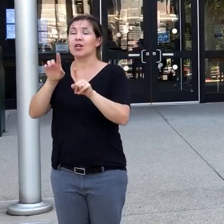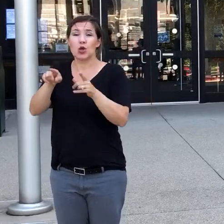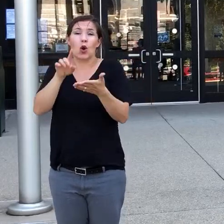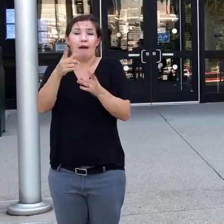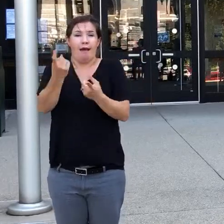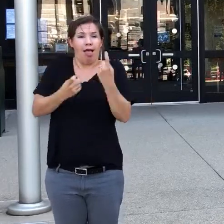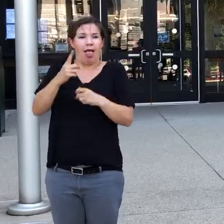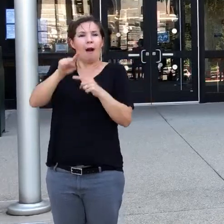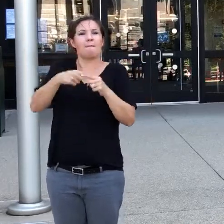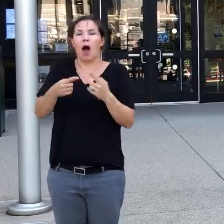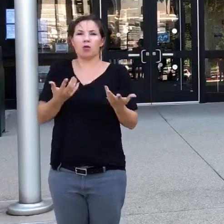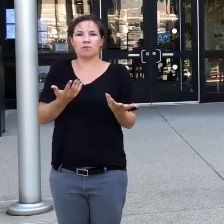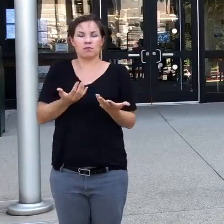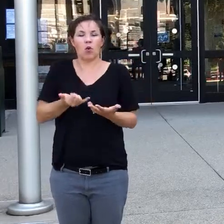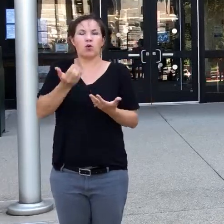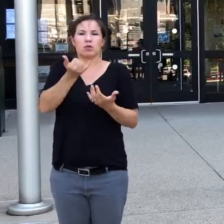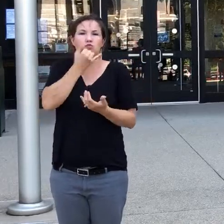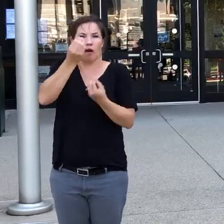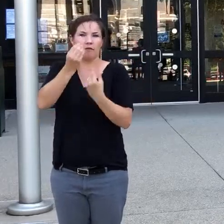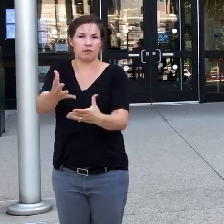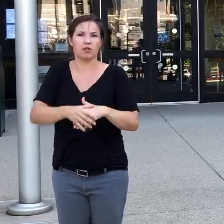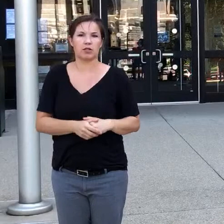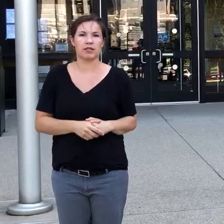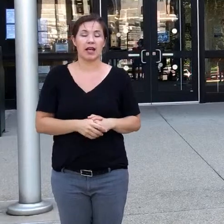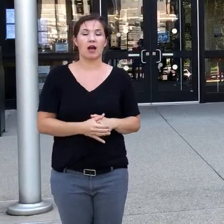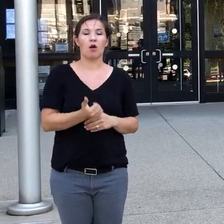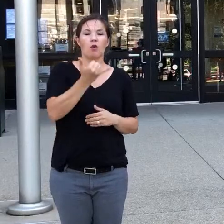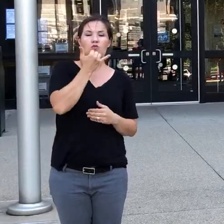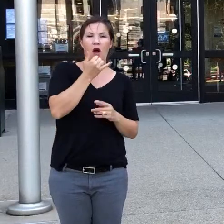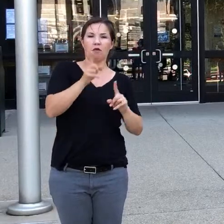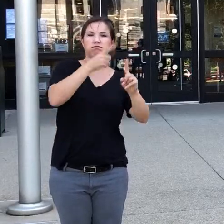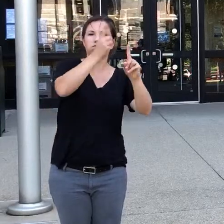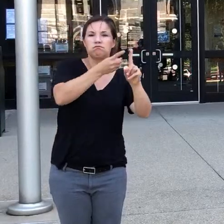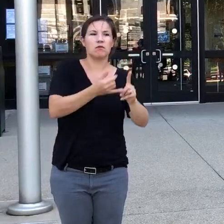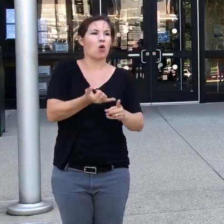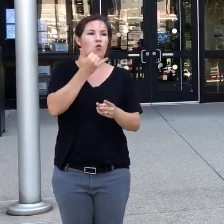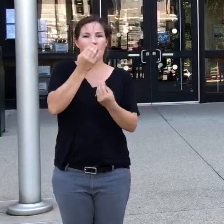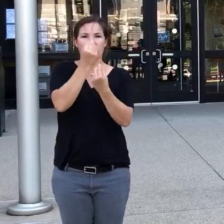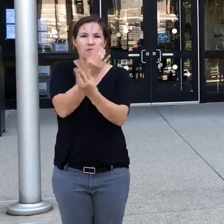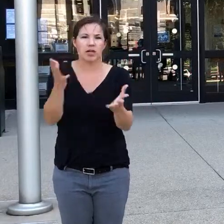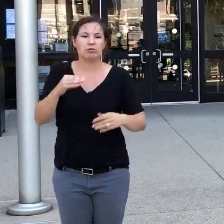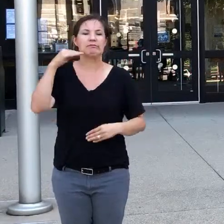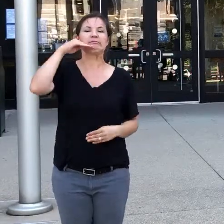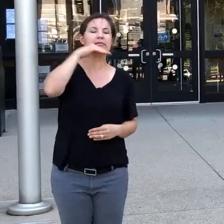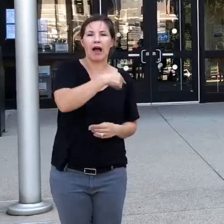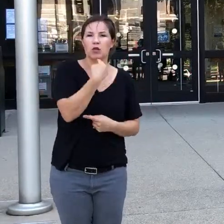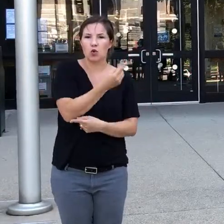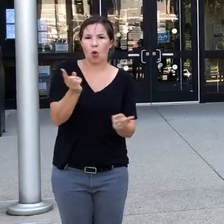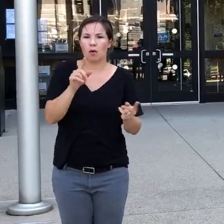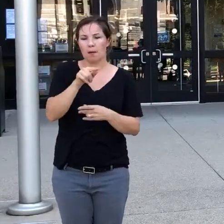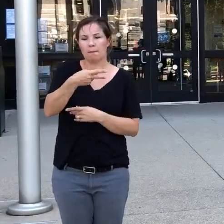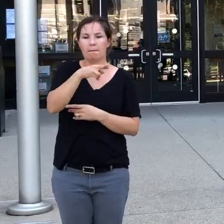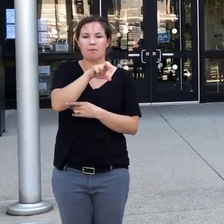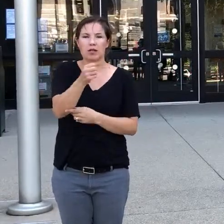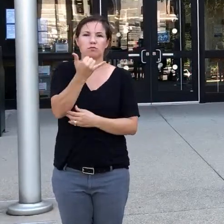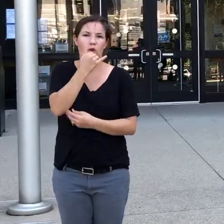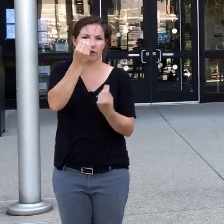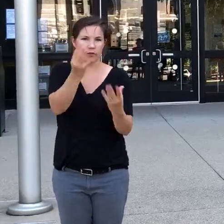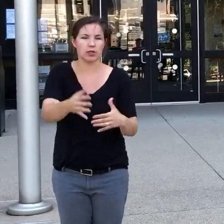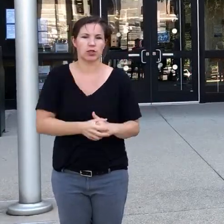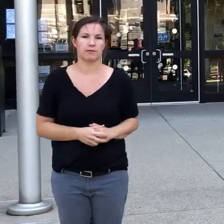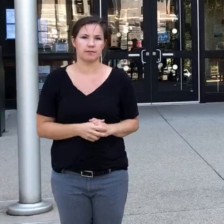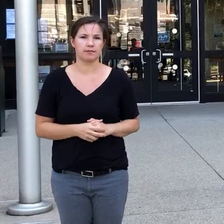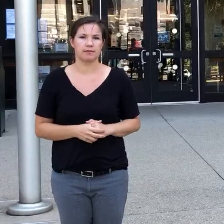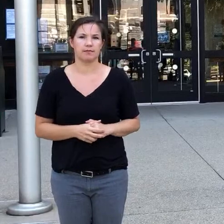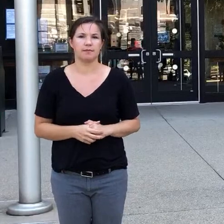premise. He had a faulty premise and he lied to the public, he lied to the press. Mr. Zucala is a union employee.